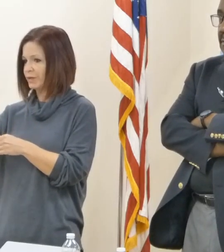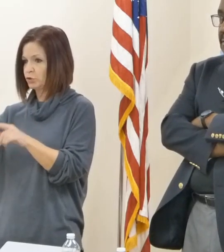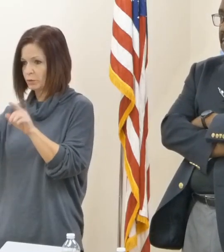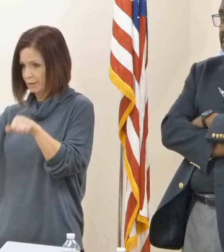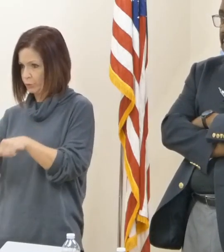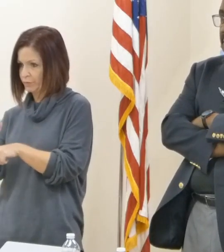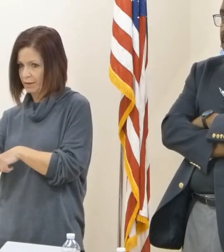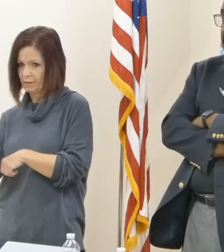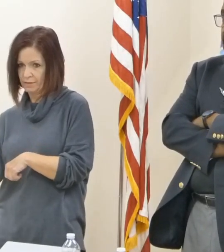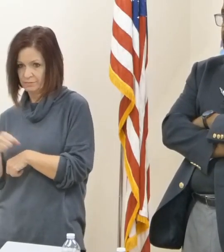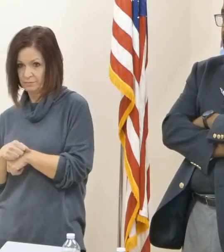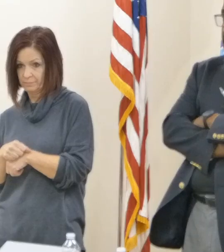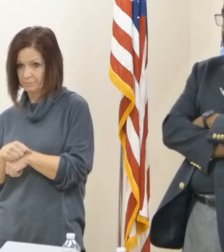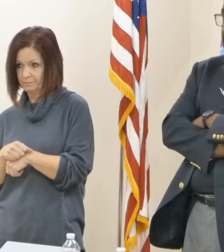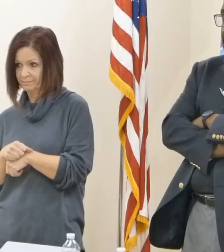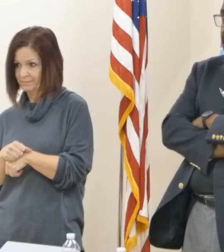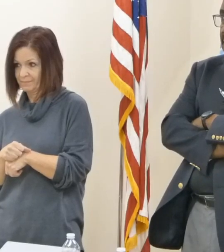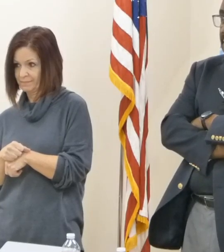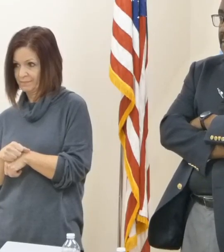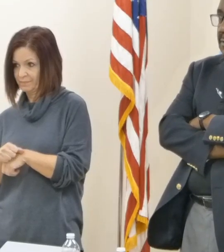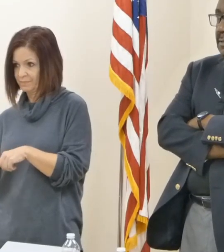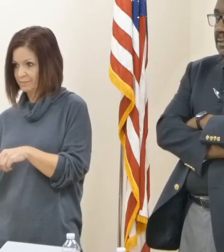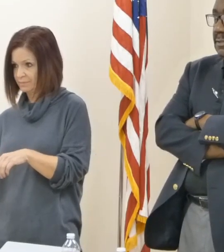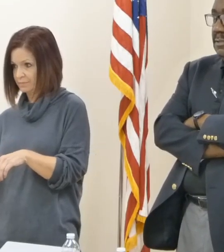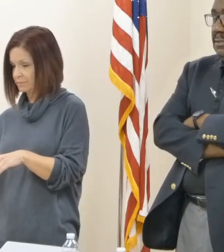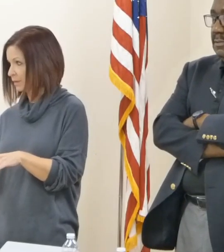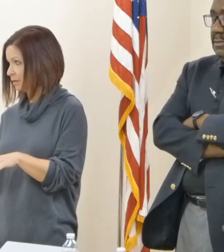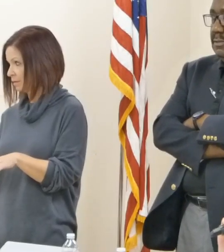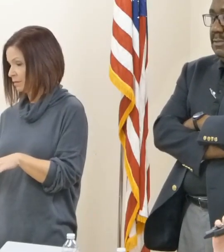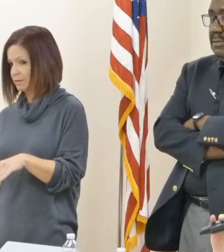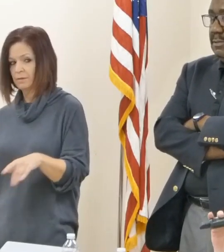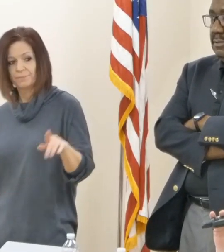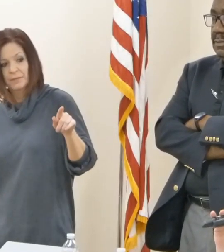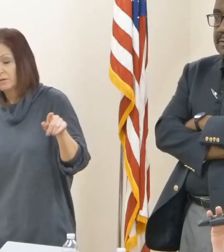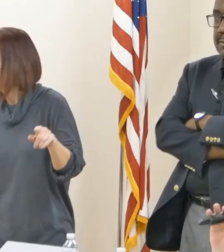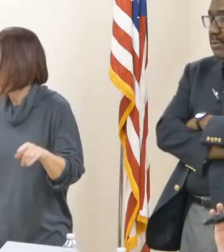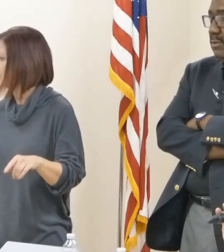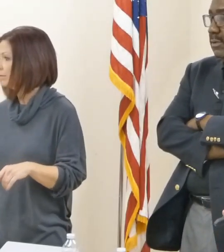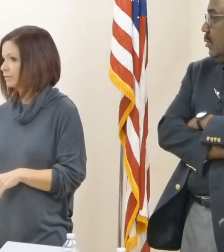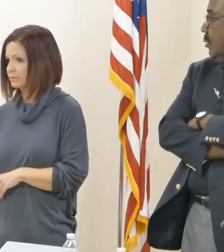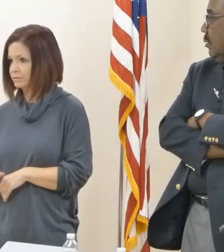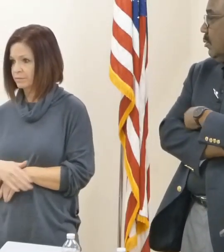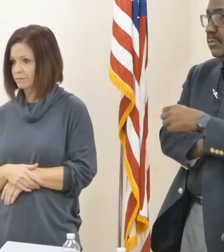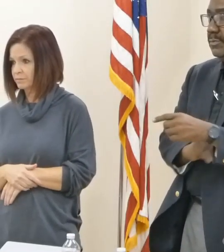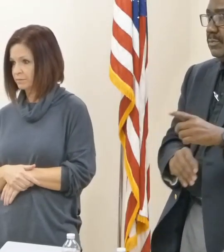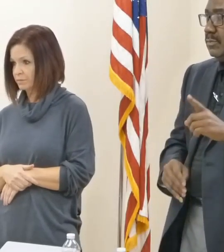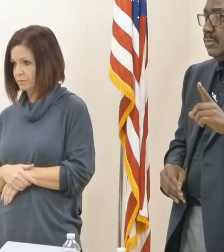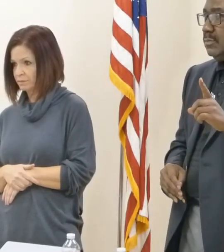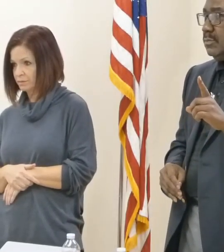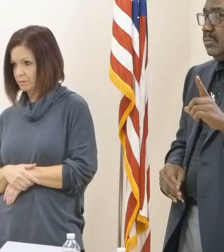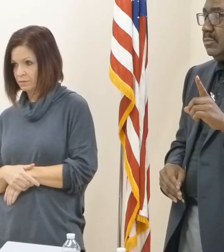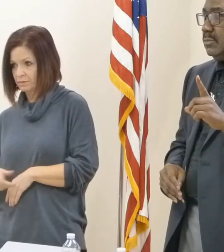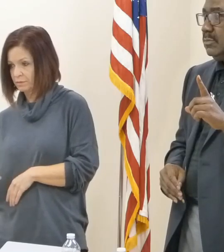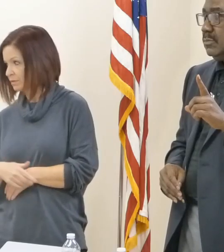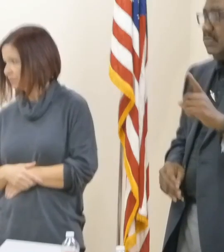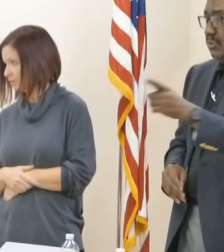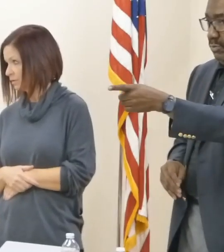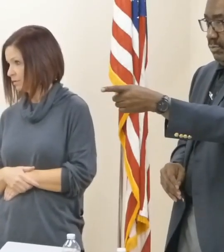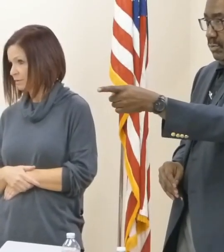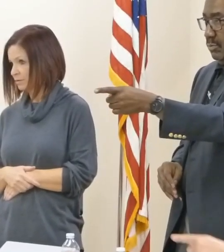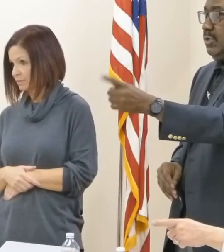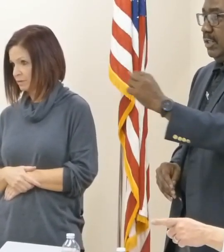Anybody else? All right, thank you very much. I'll stay and be here if anybody has one-on-one questions after. One more question.